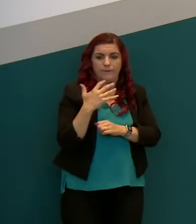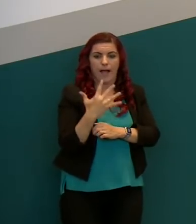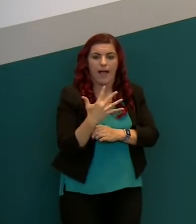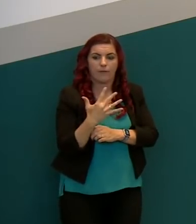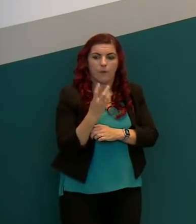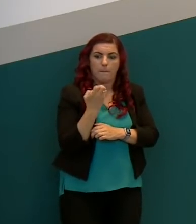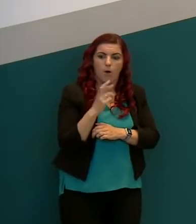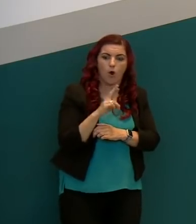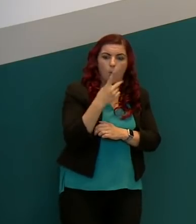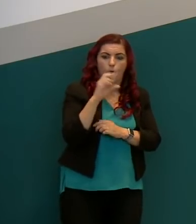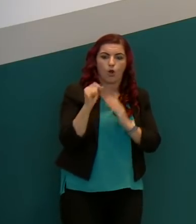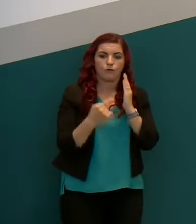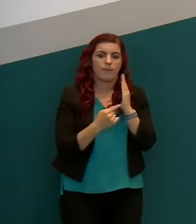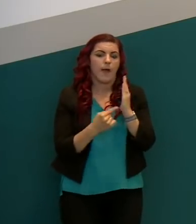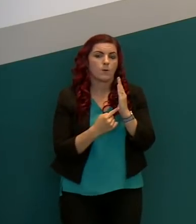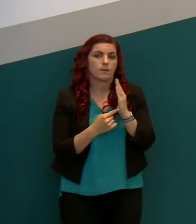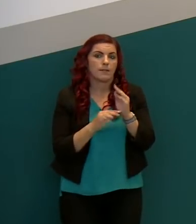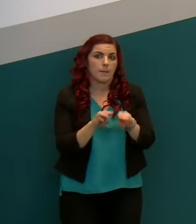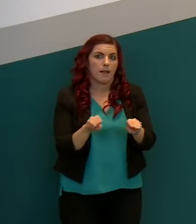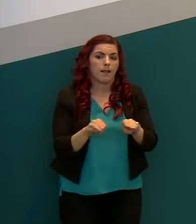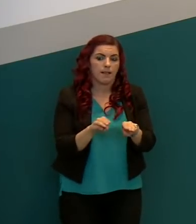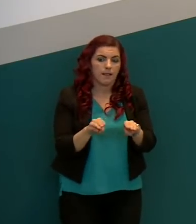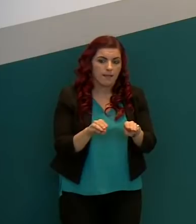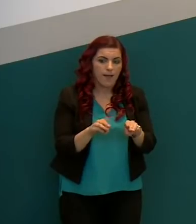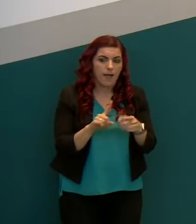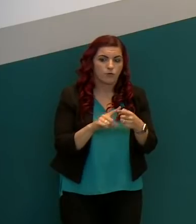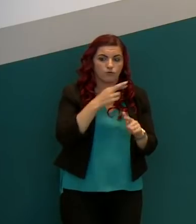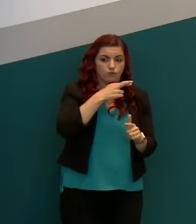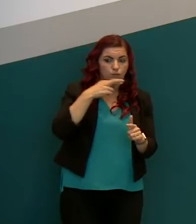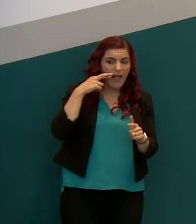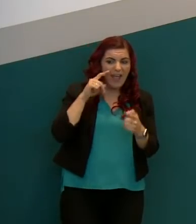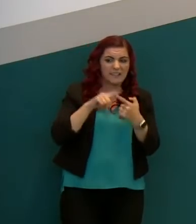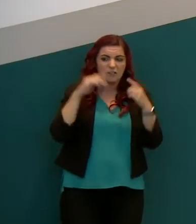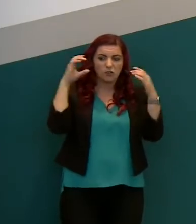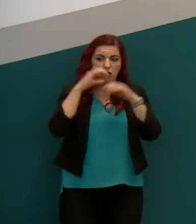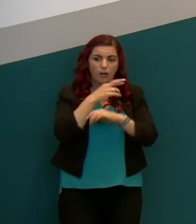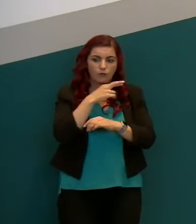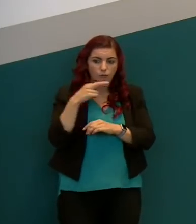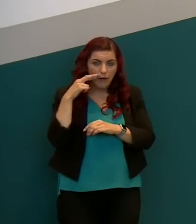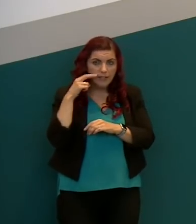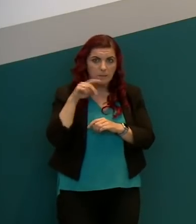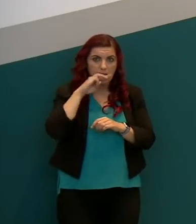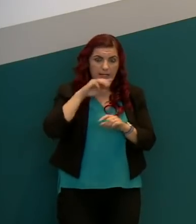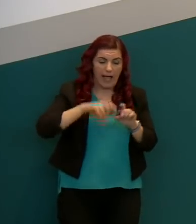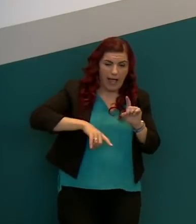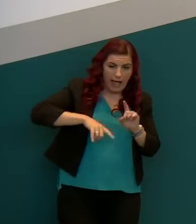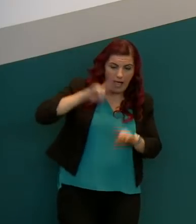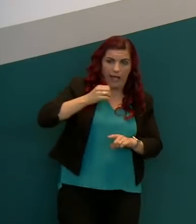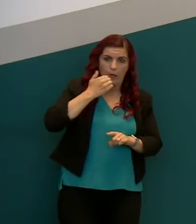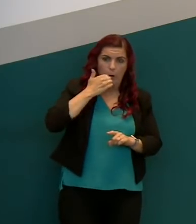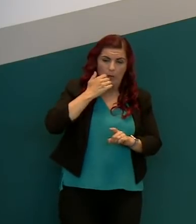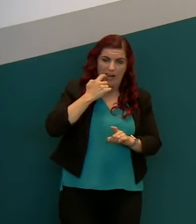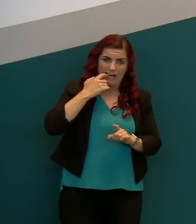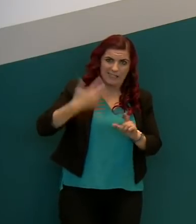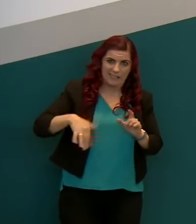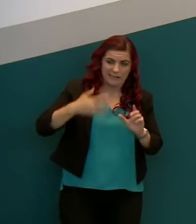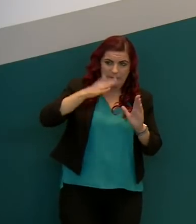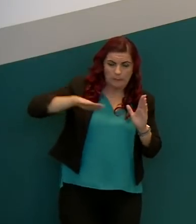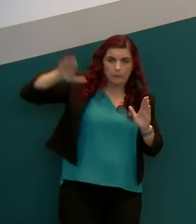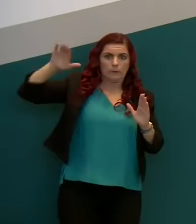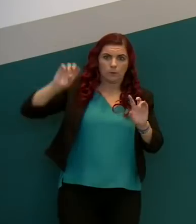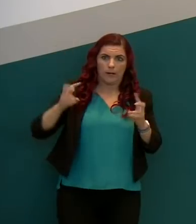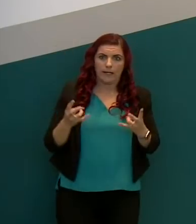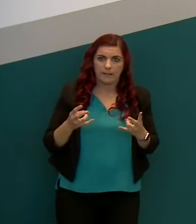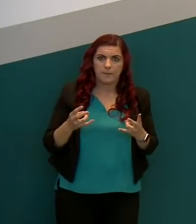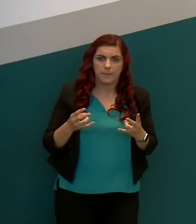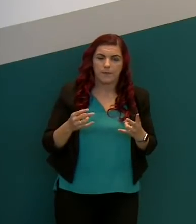per 100,000 population. And red and darker red means very high incidence, up to above 200. And